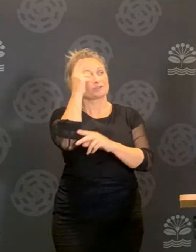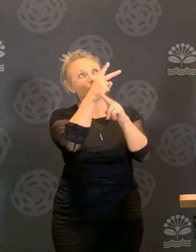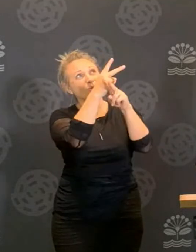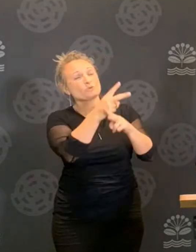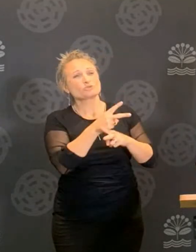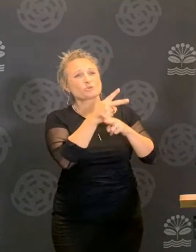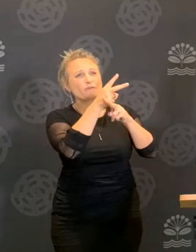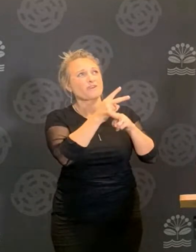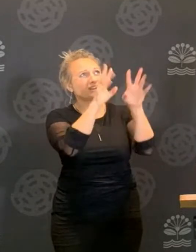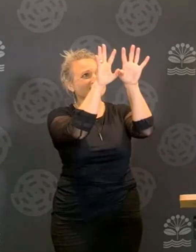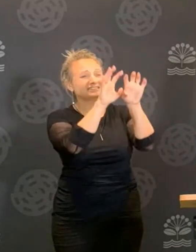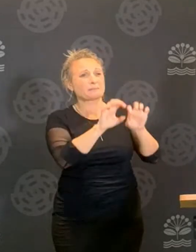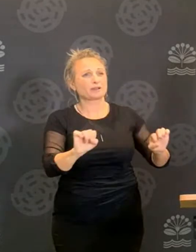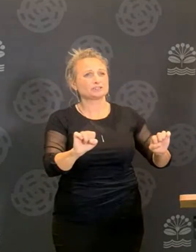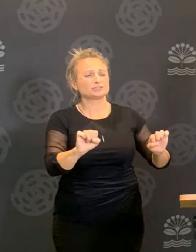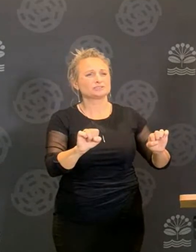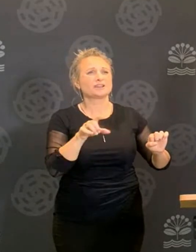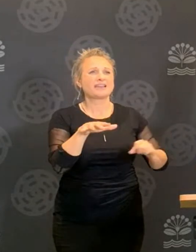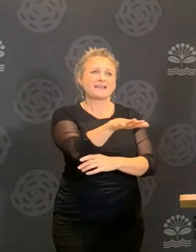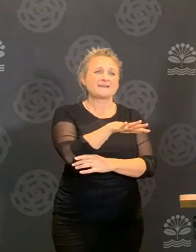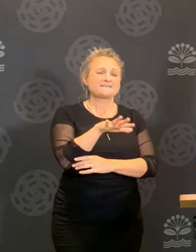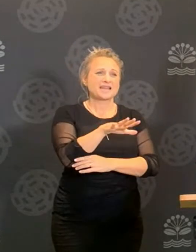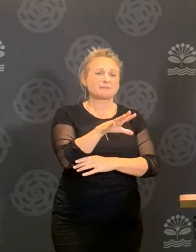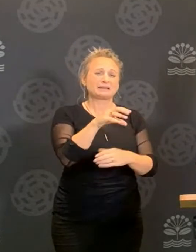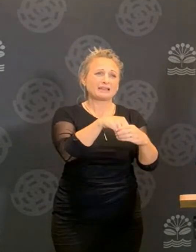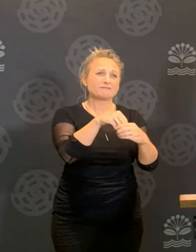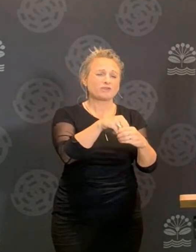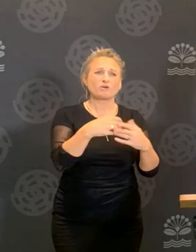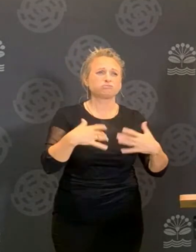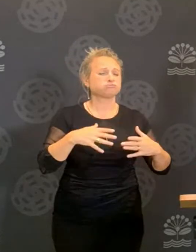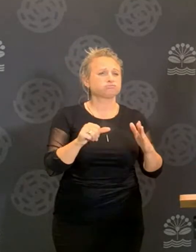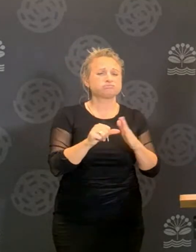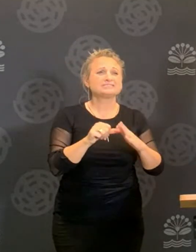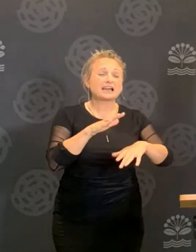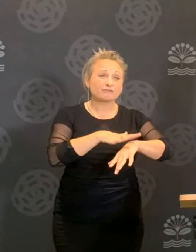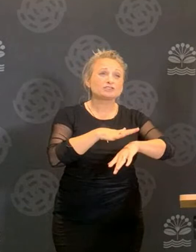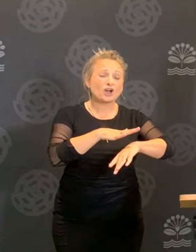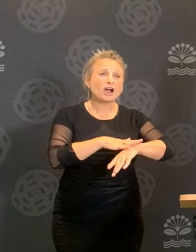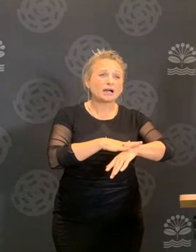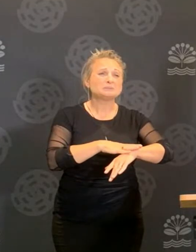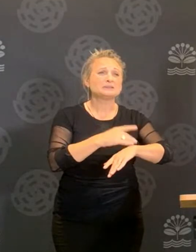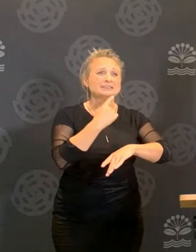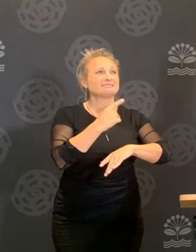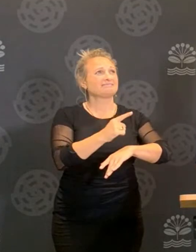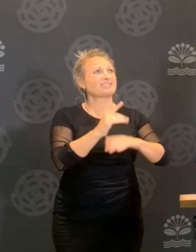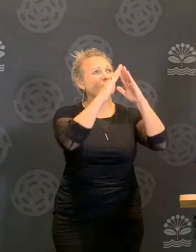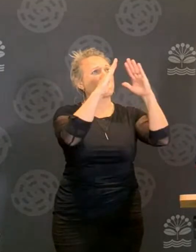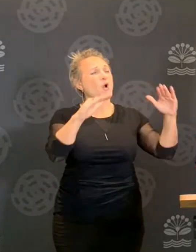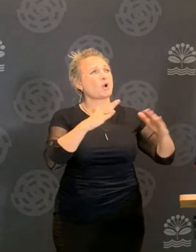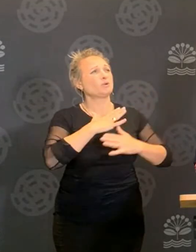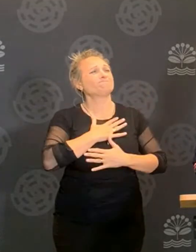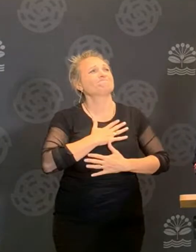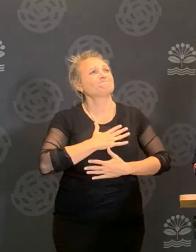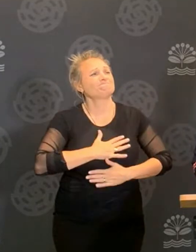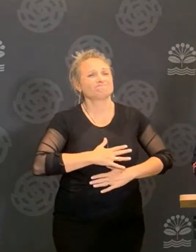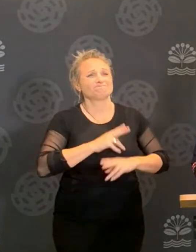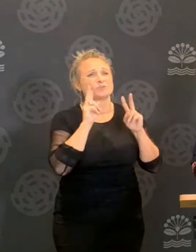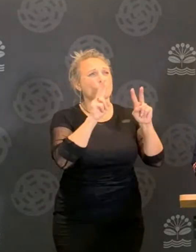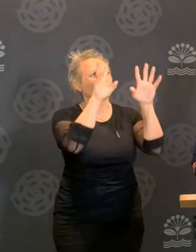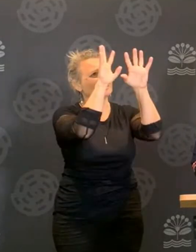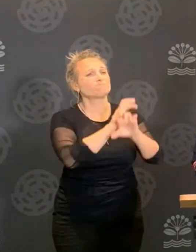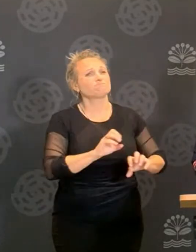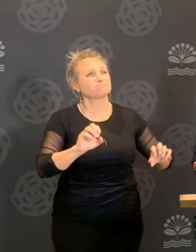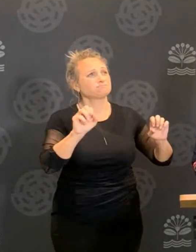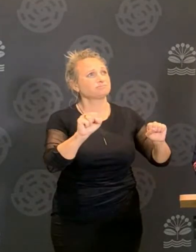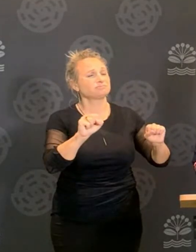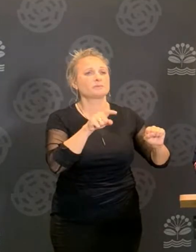this has been a really difficult time for the family involved, and our thoughts are really with them as they feel their home. Once the rubble